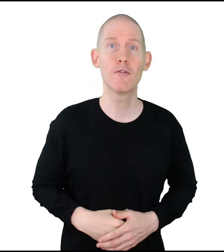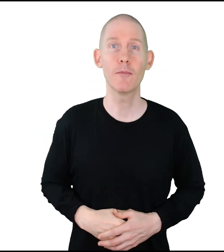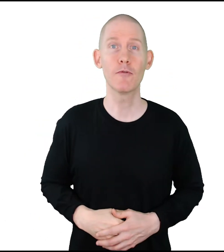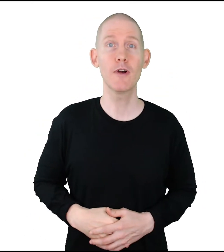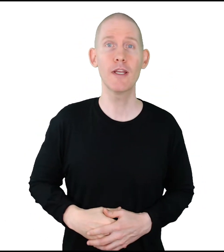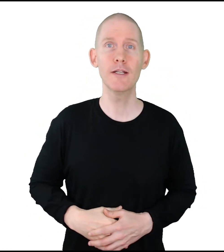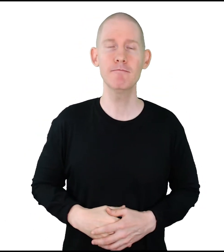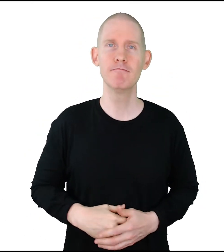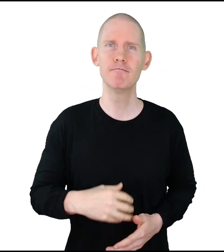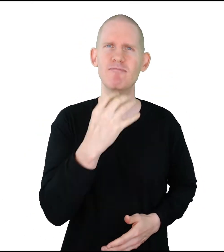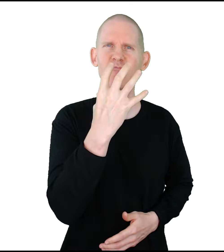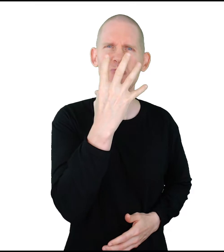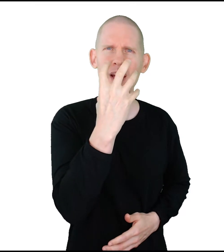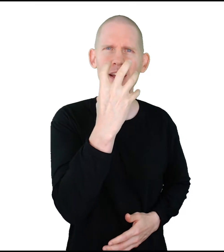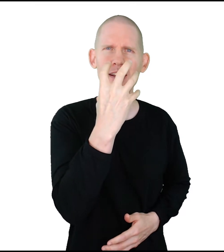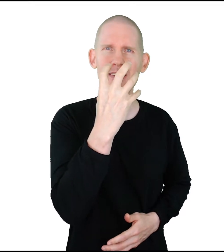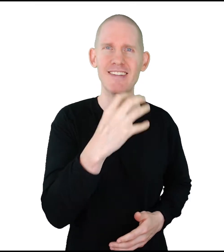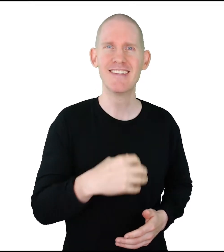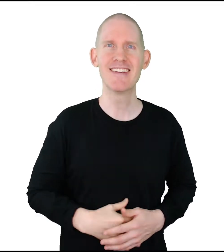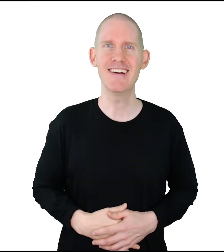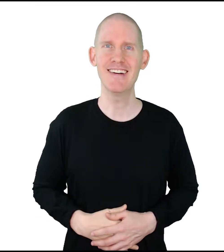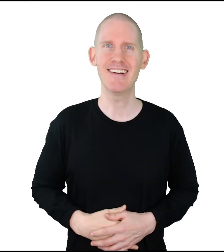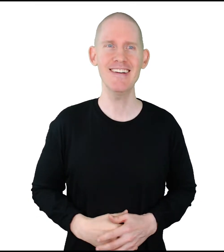From the front again. Mad. How